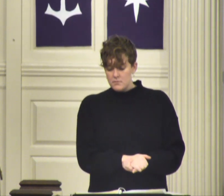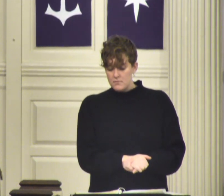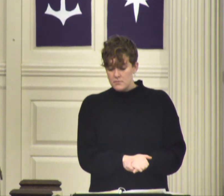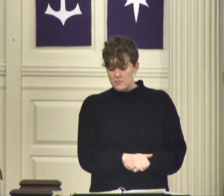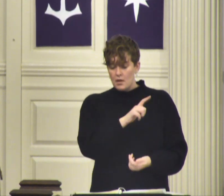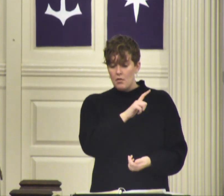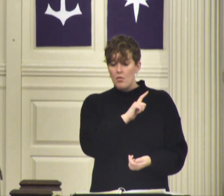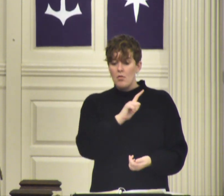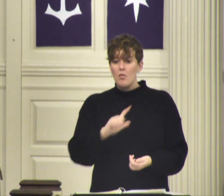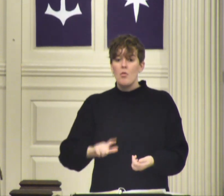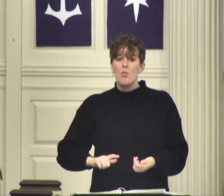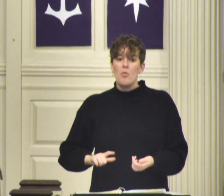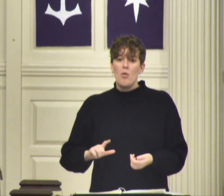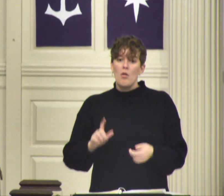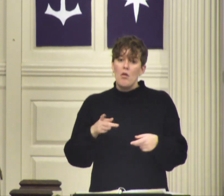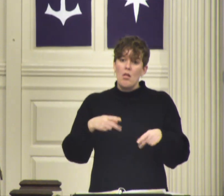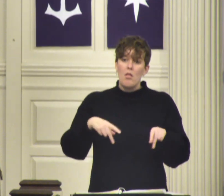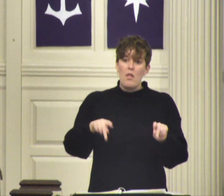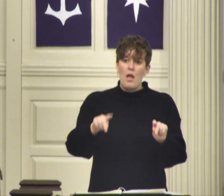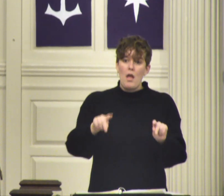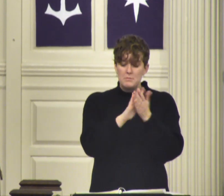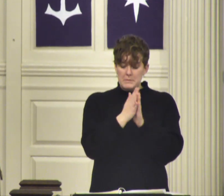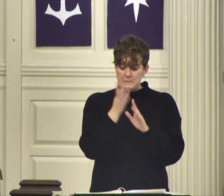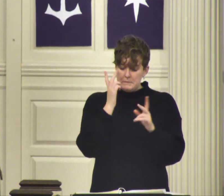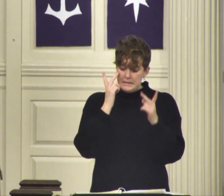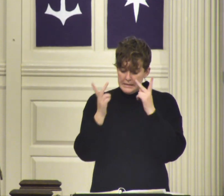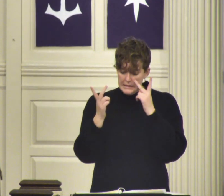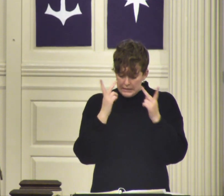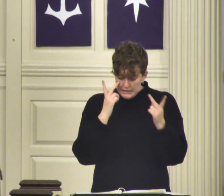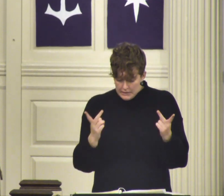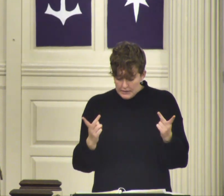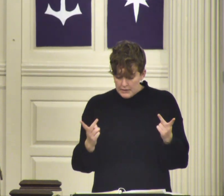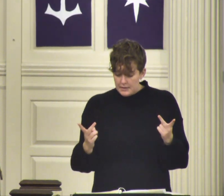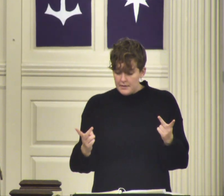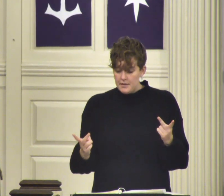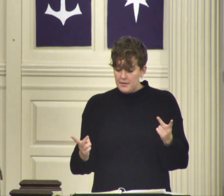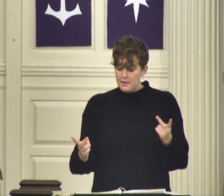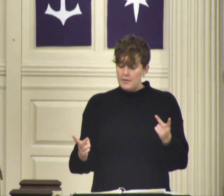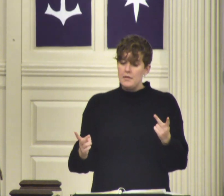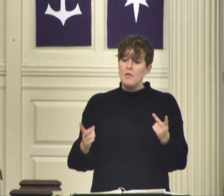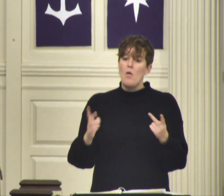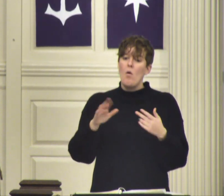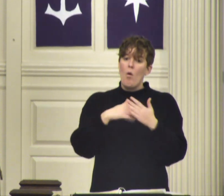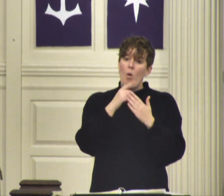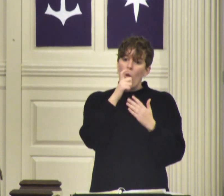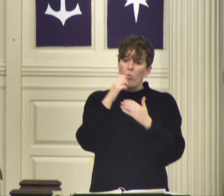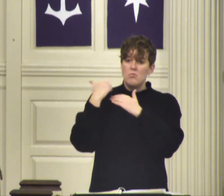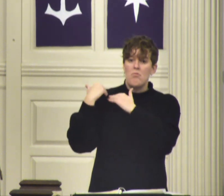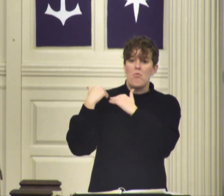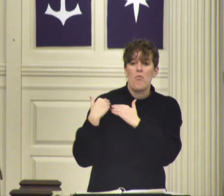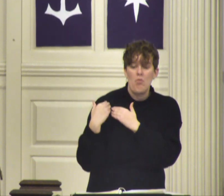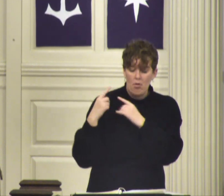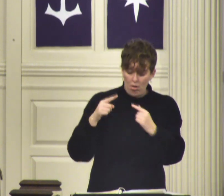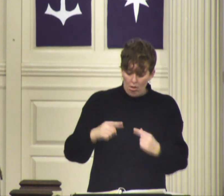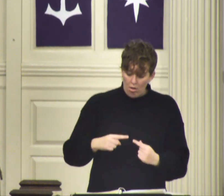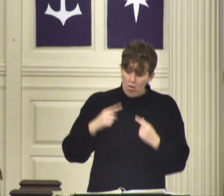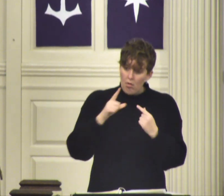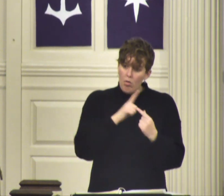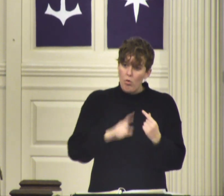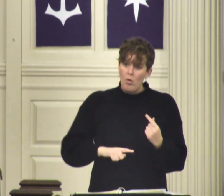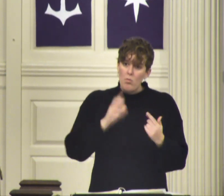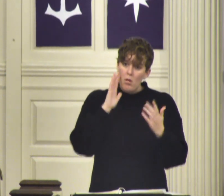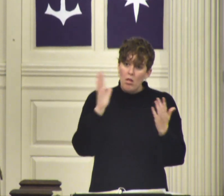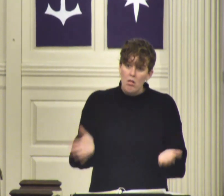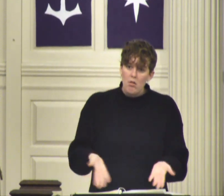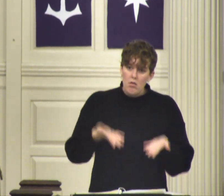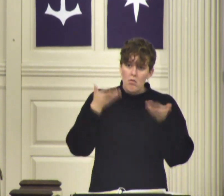The Lord gives sight to the blind, the Lord raises up those who were